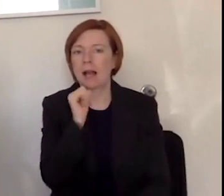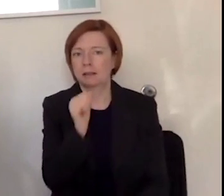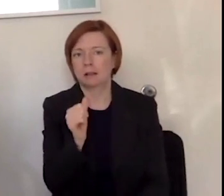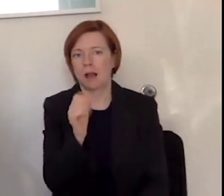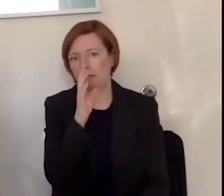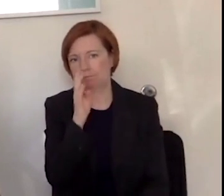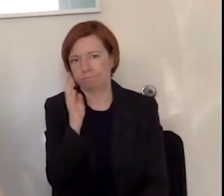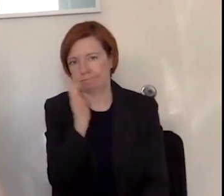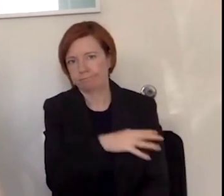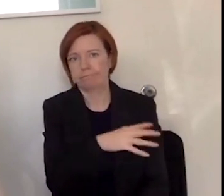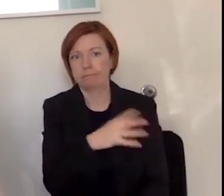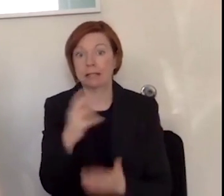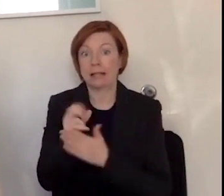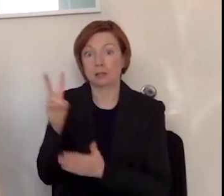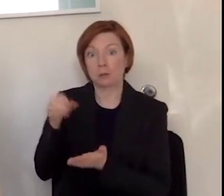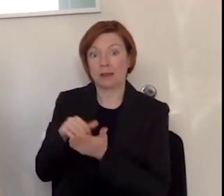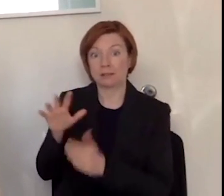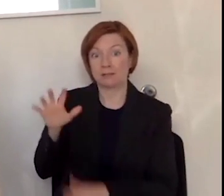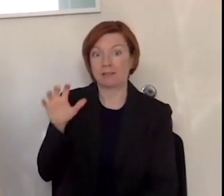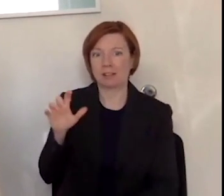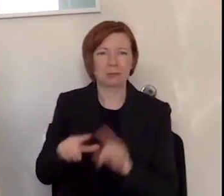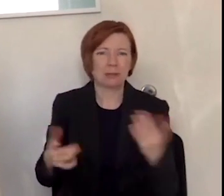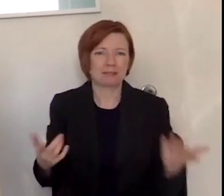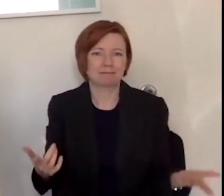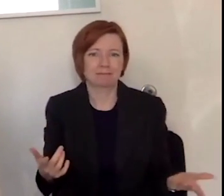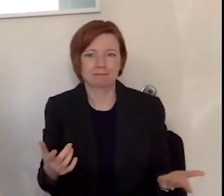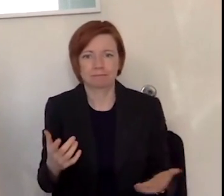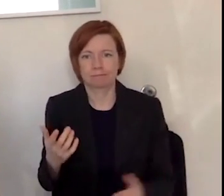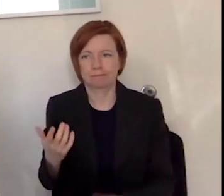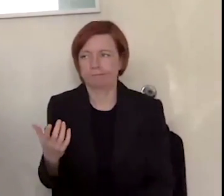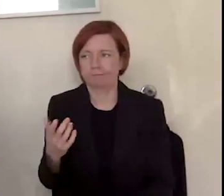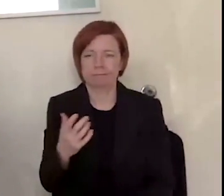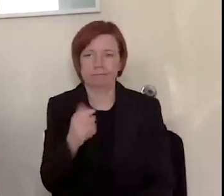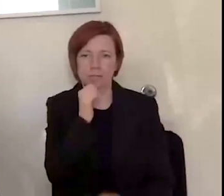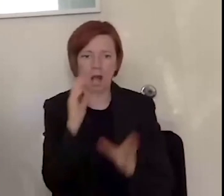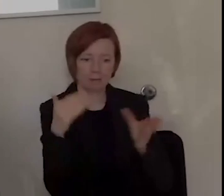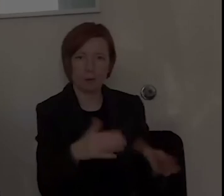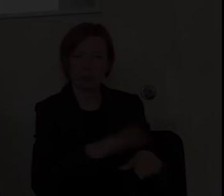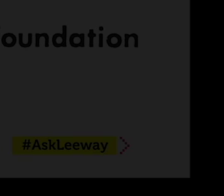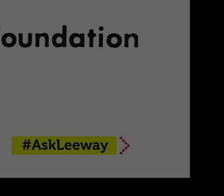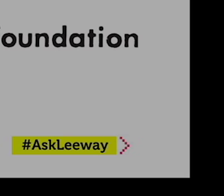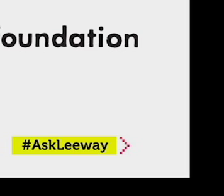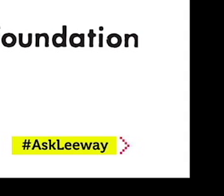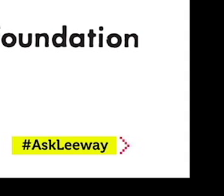not, get the $2,500 but not really be able to do what you wanted.